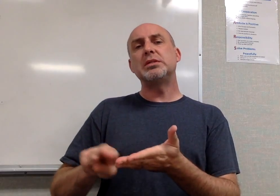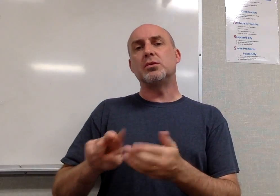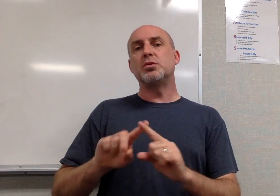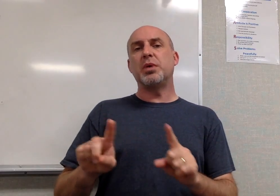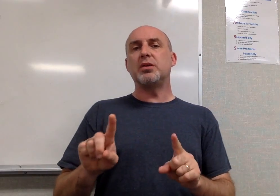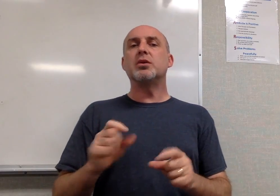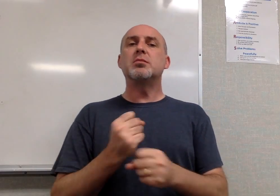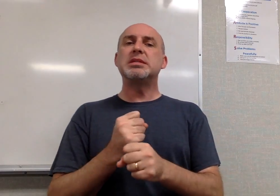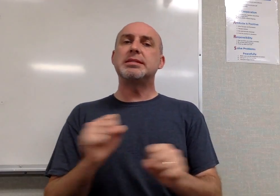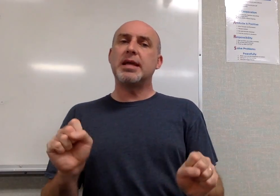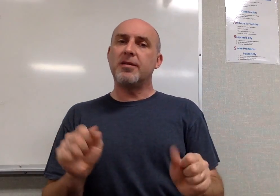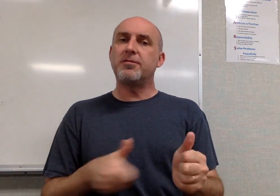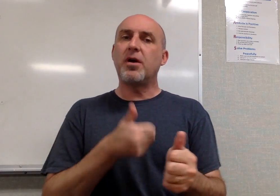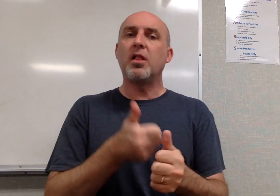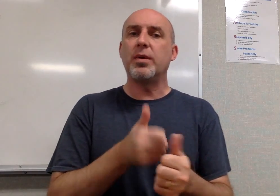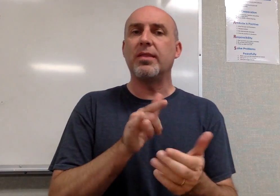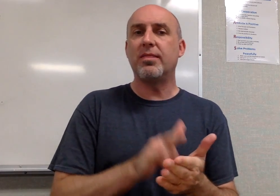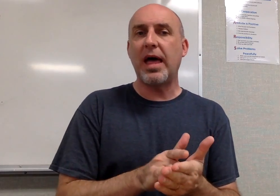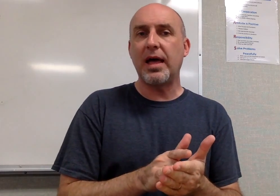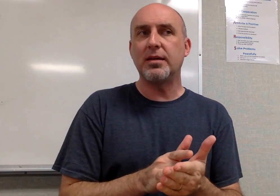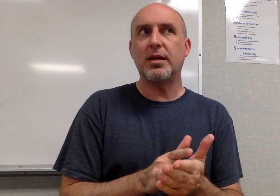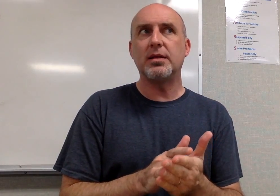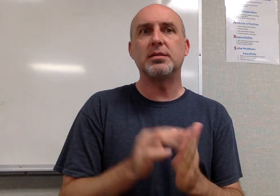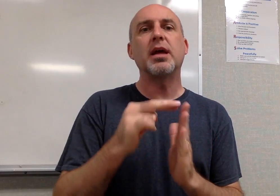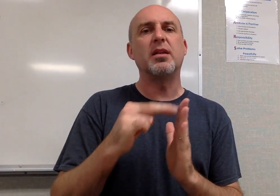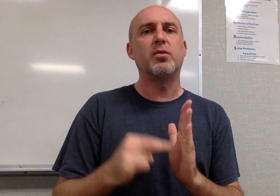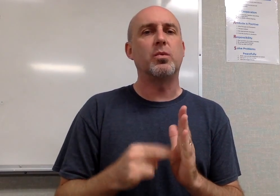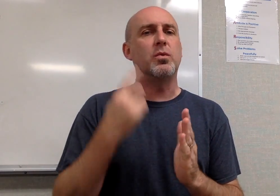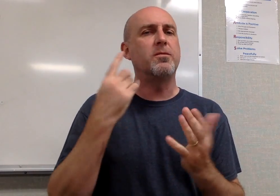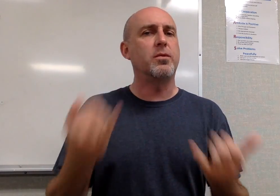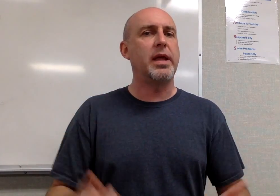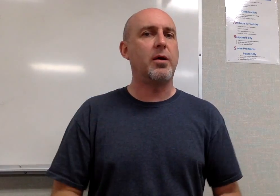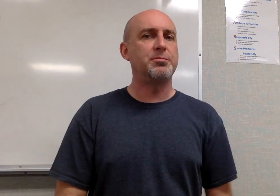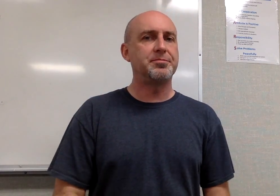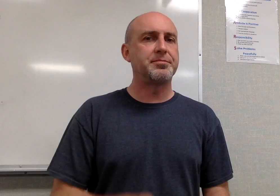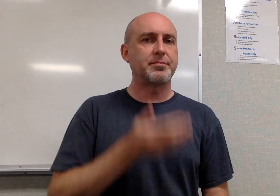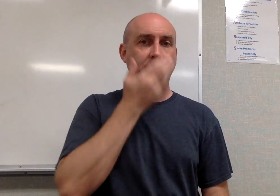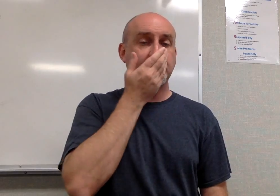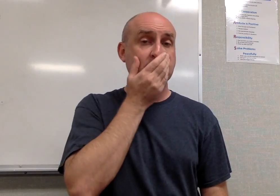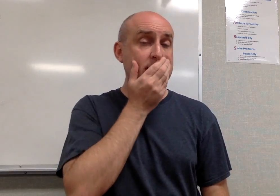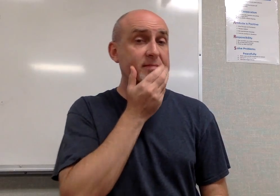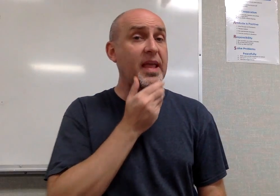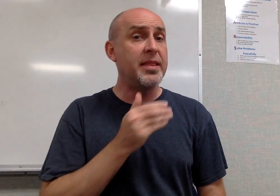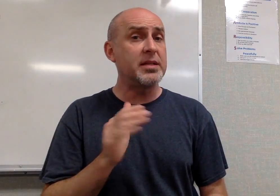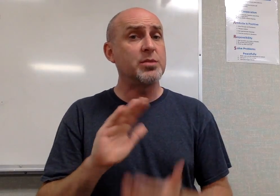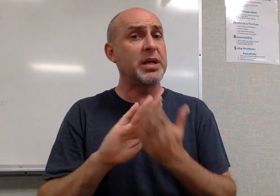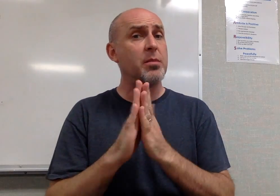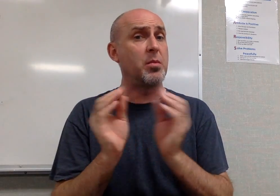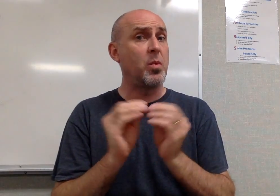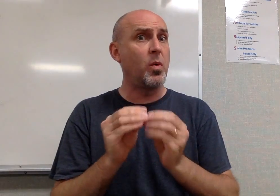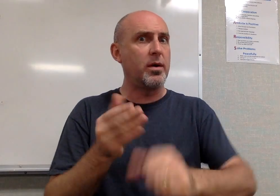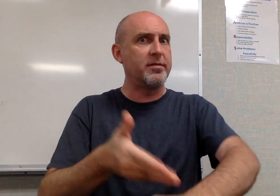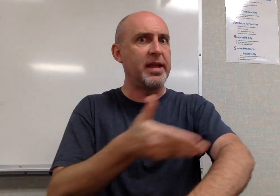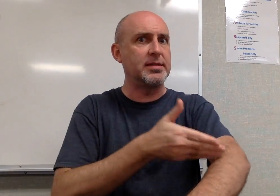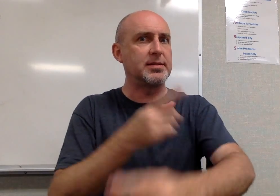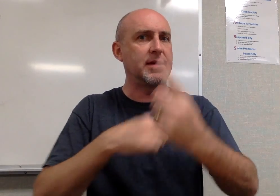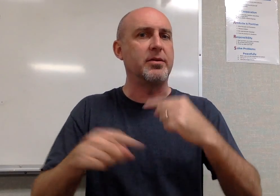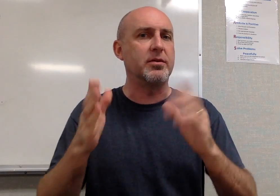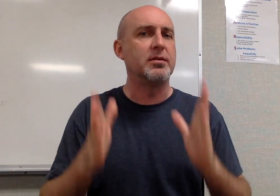research, but you're going to be safe following that as kind of a rule for now. And then as you become a more advanced signer,